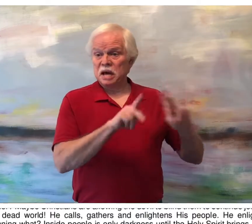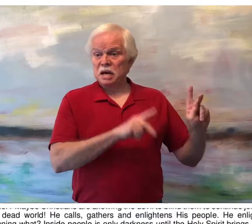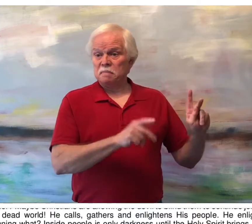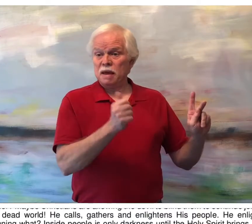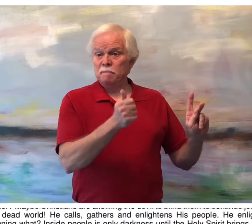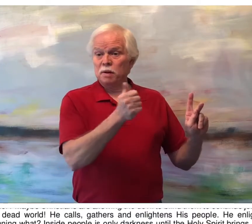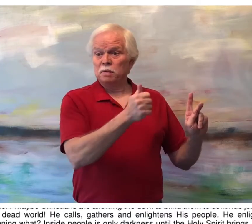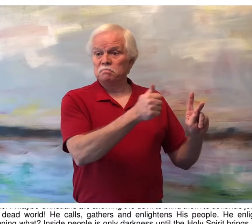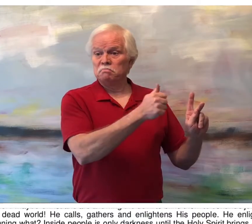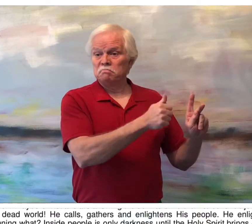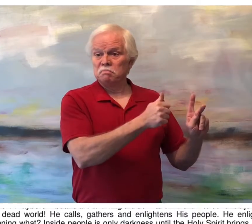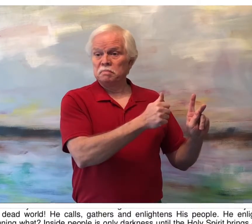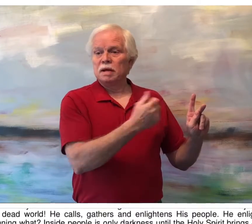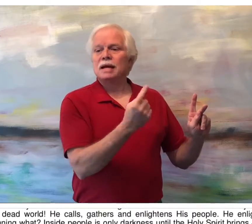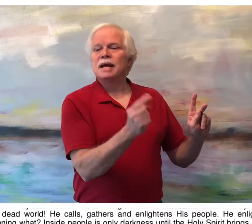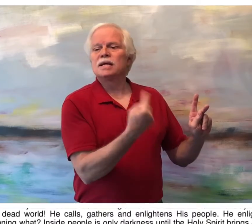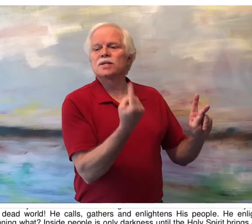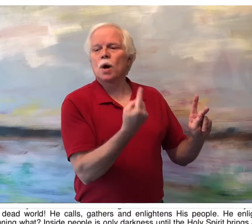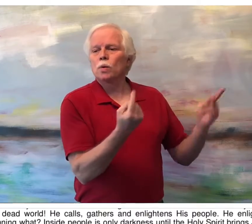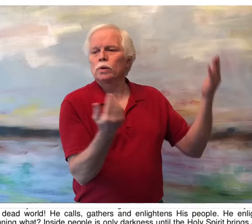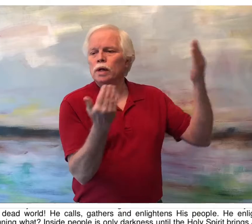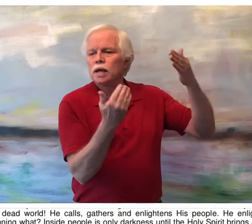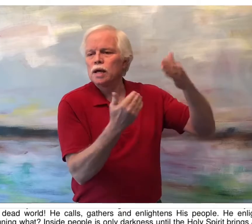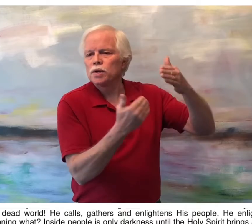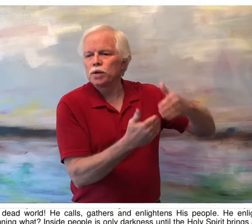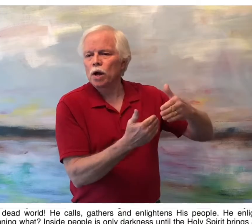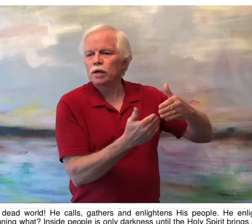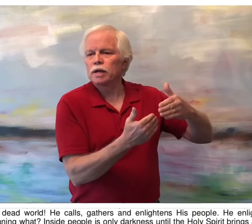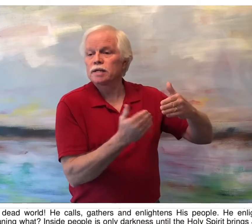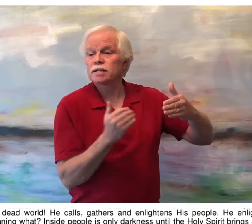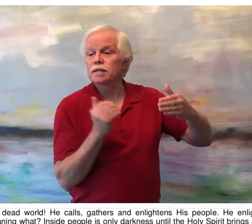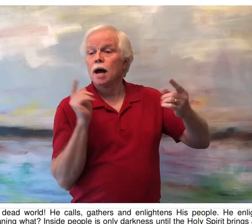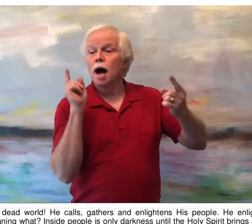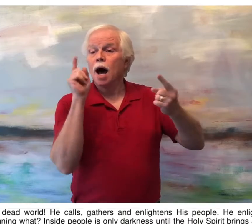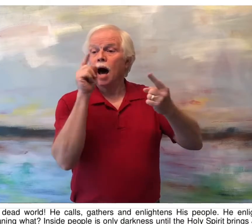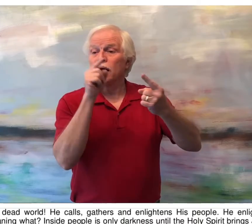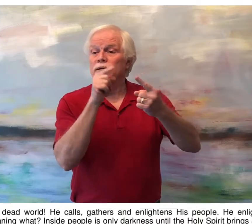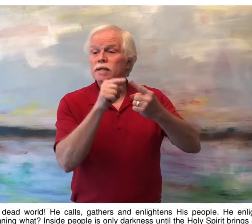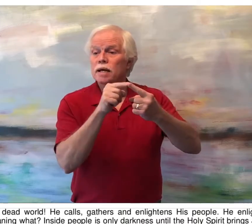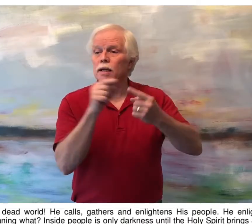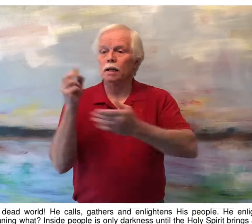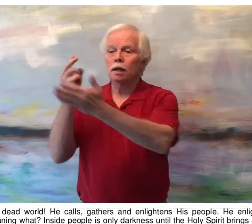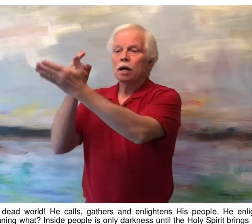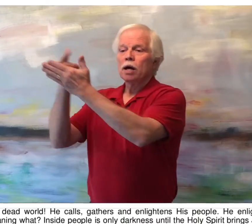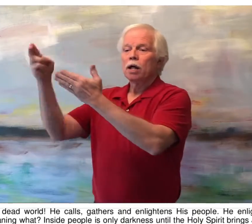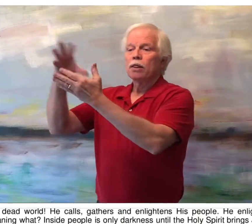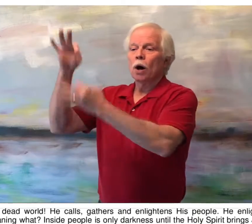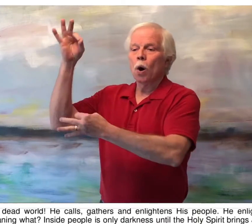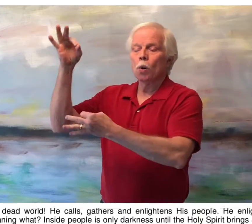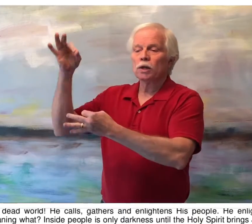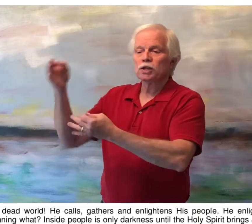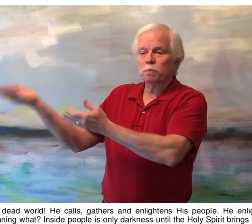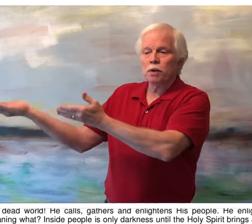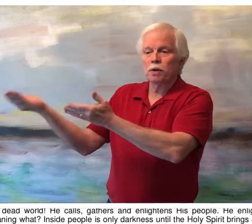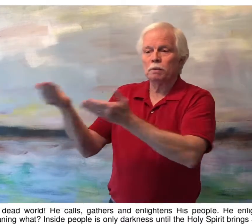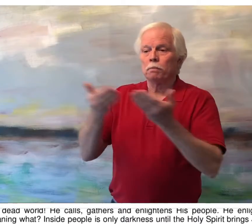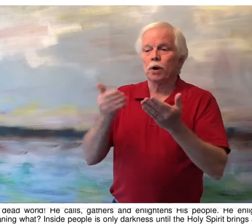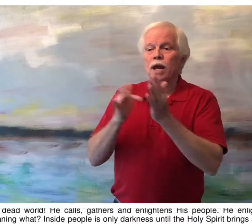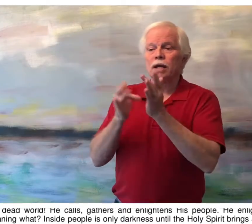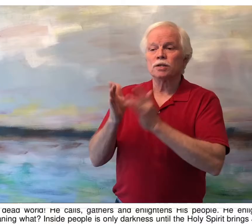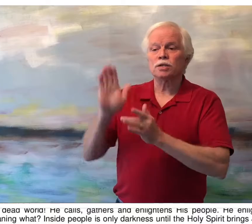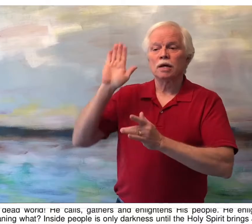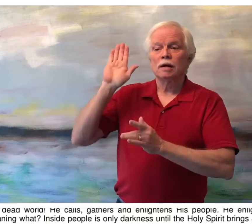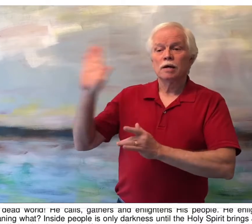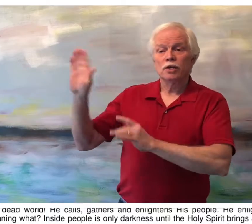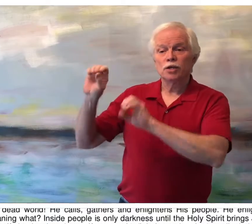Inside people is only darkness. Until the Holy Spirit